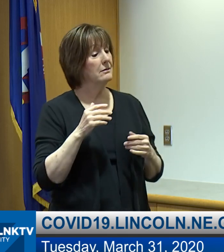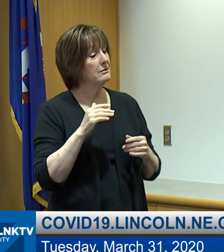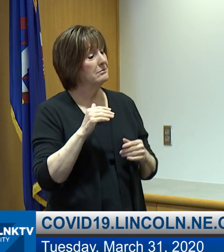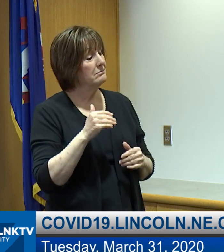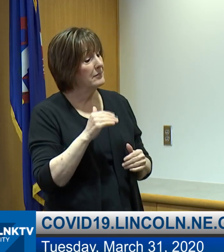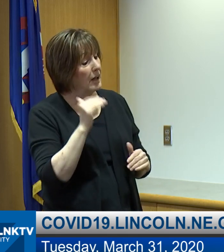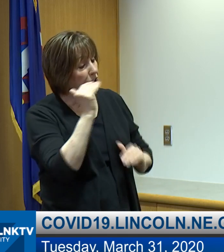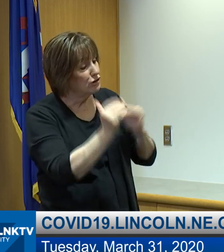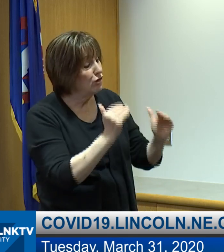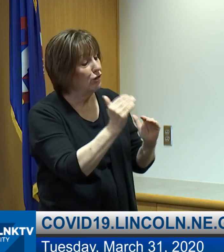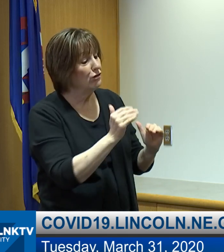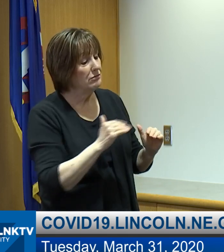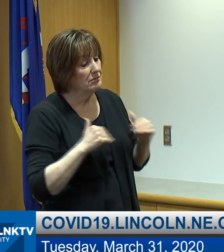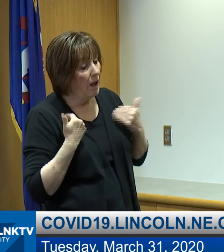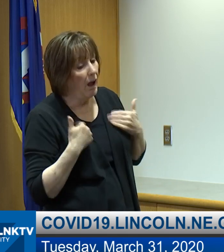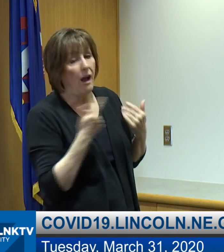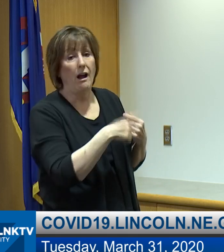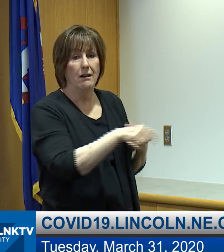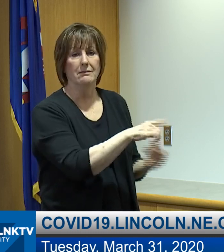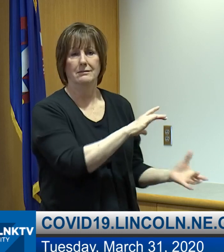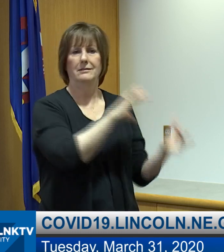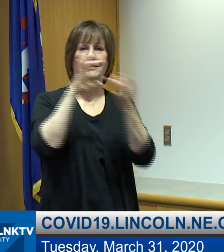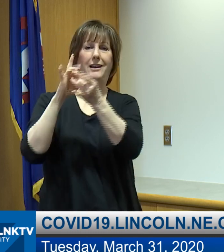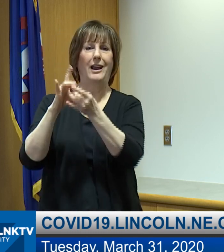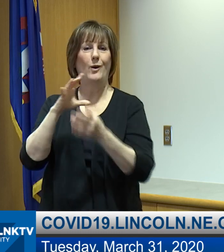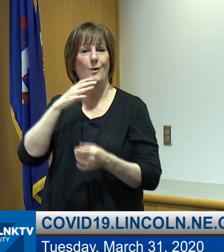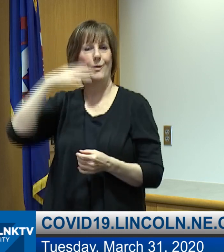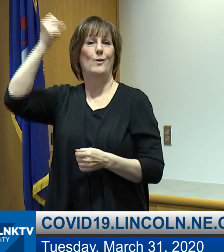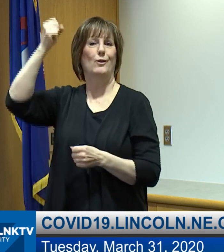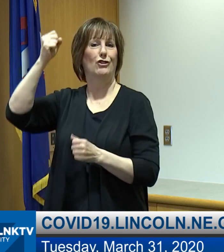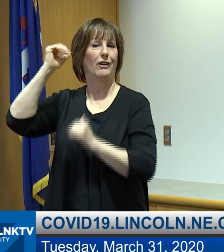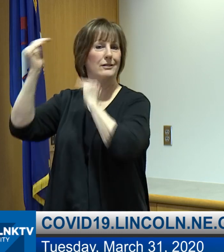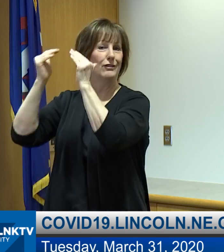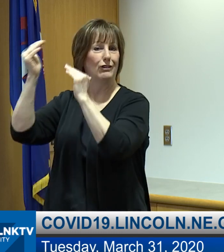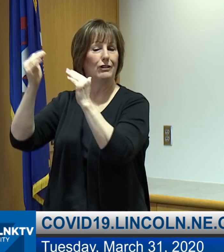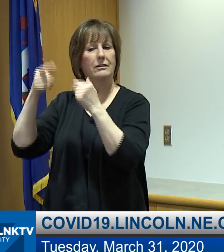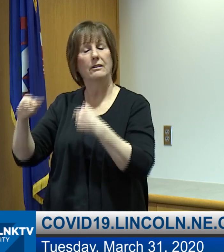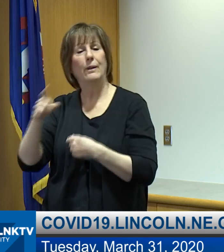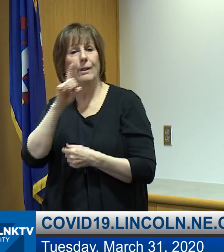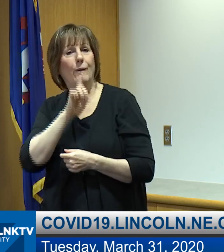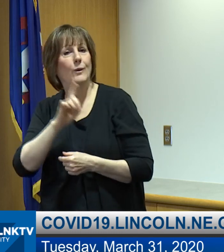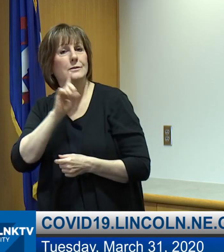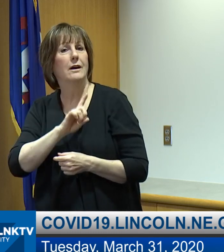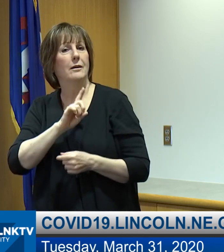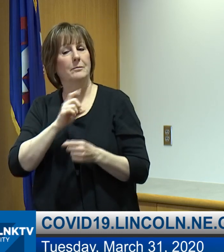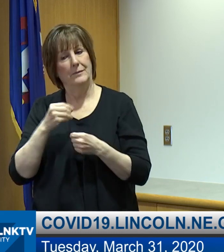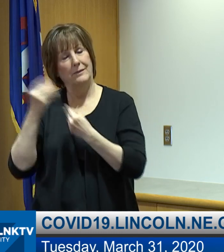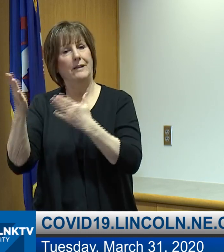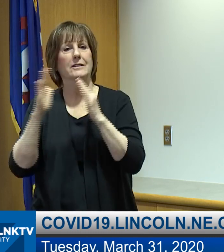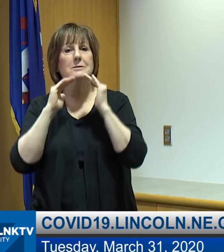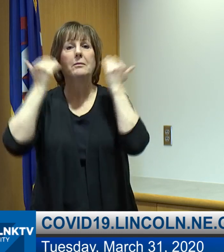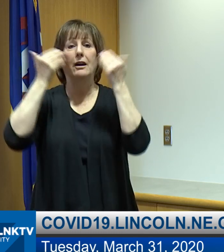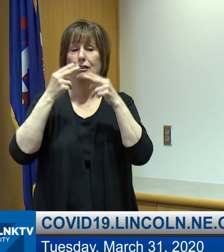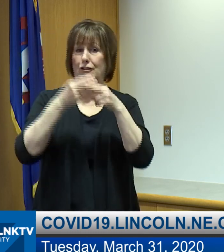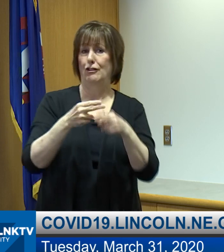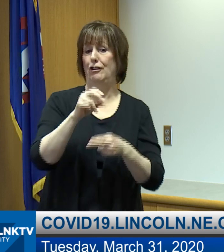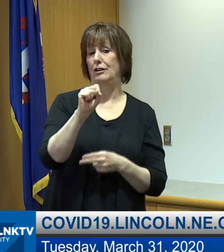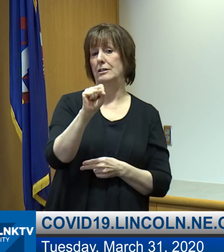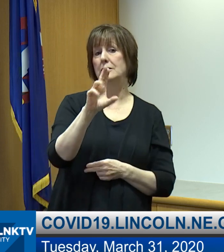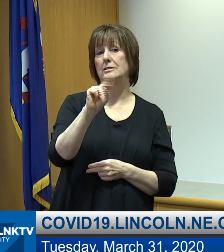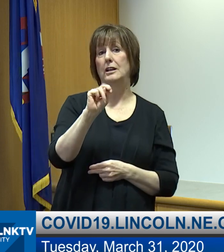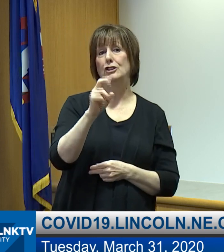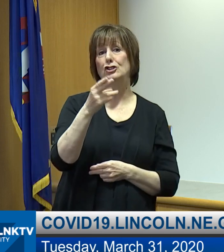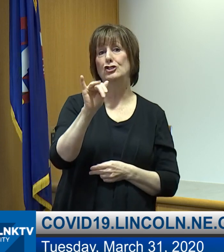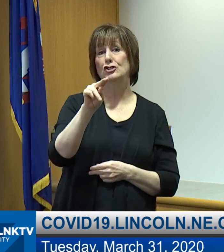older adults and help provide a smile during potentially lonely times. And that is called the Sunshine Kids for